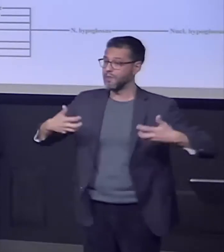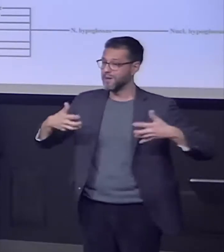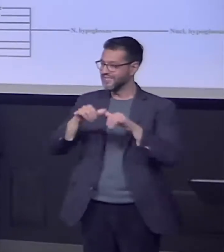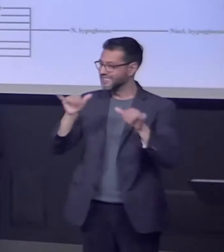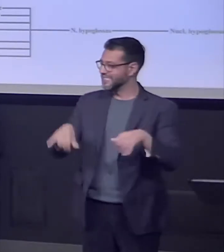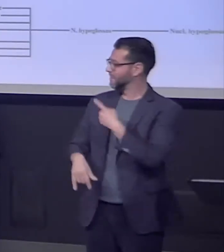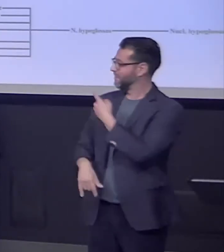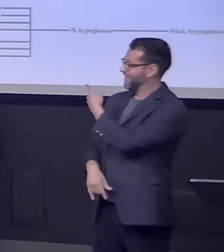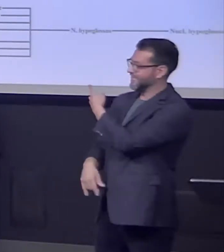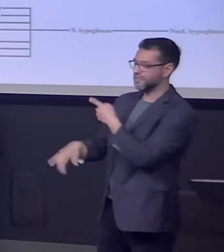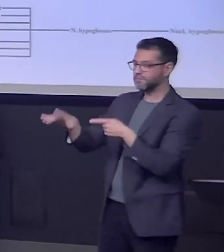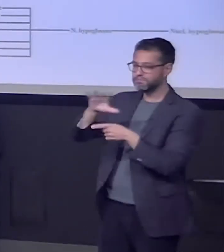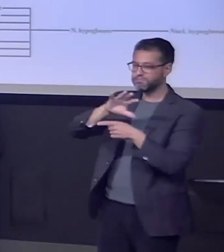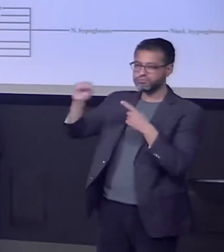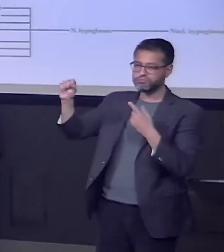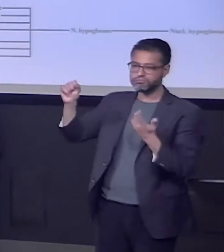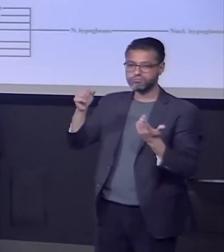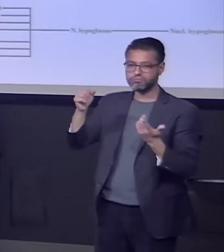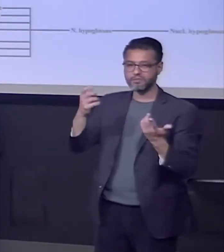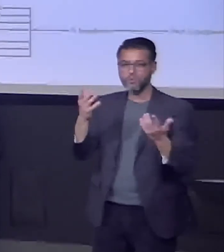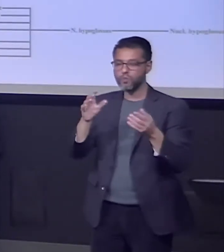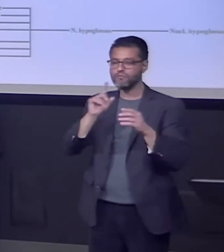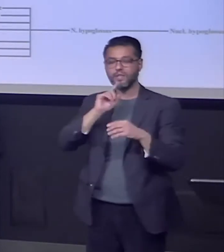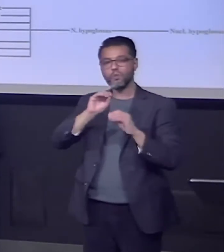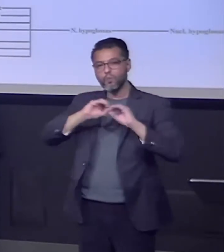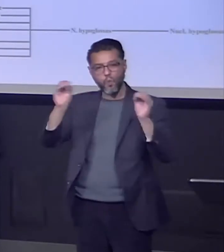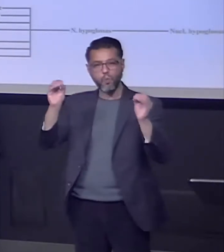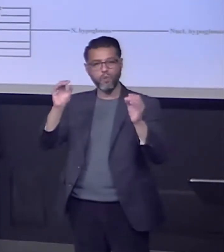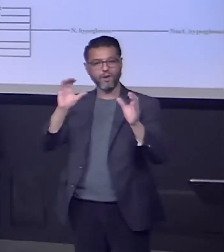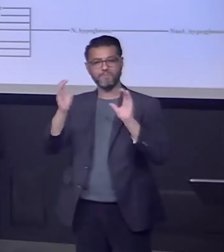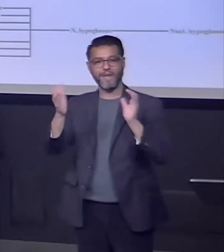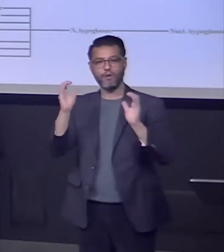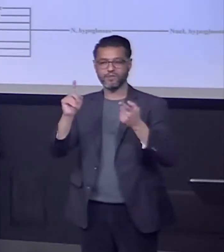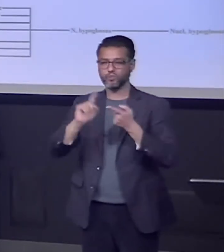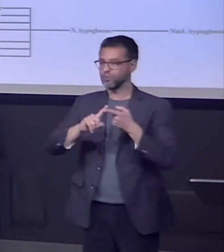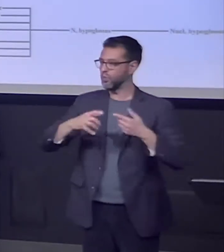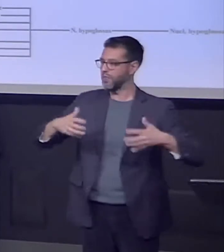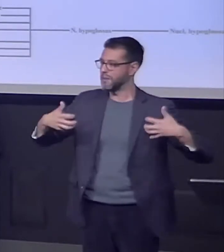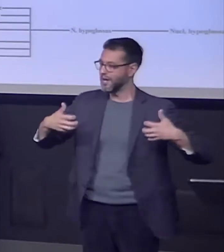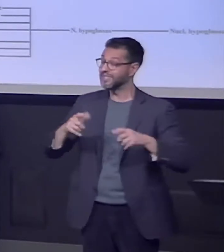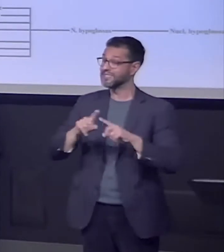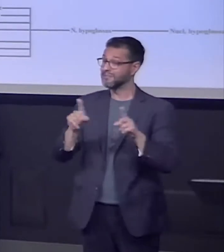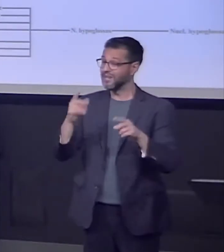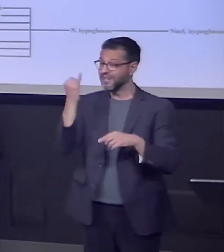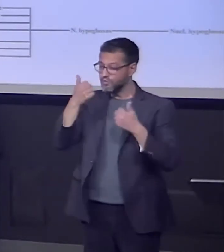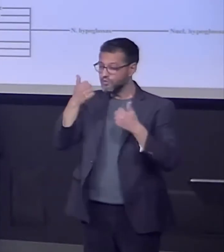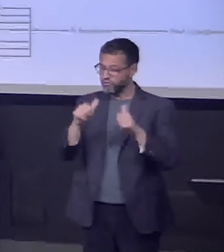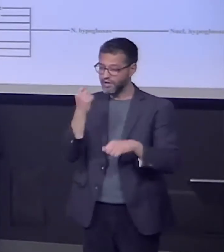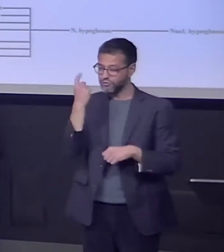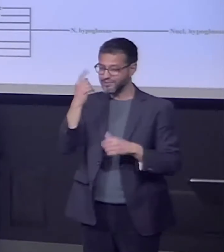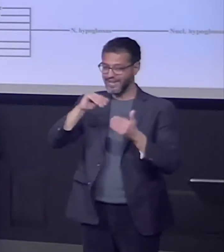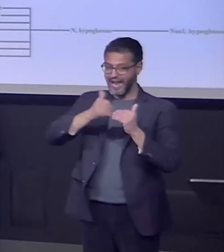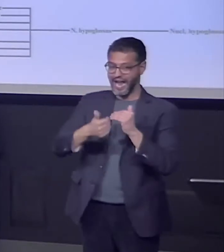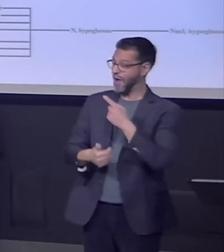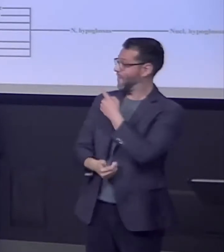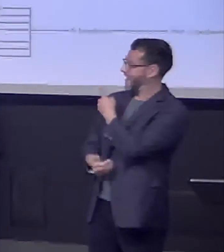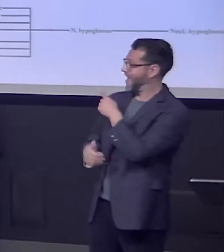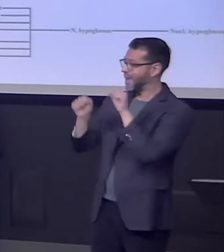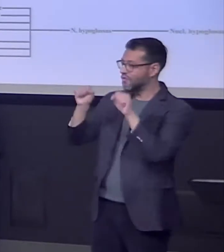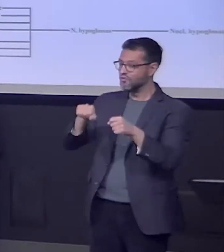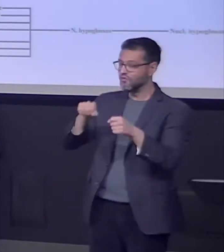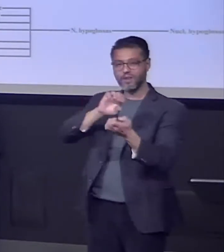is so far superior. This is no comparison to what the monkeys can do. But to understand how this could have evolved, and you can